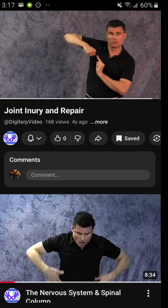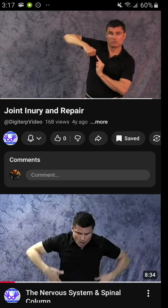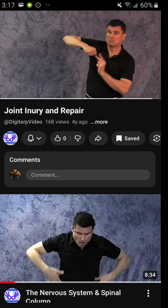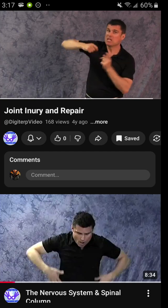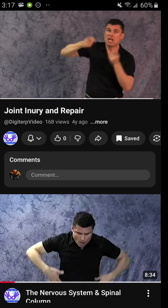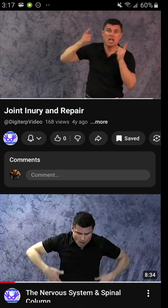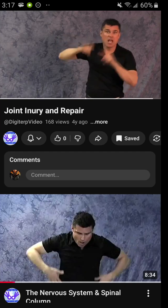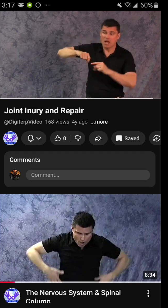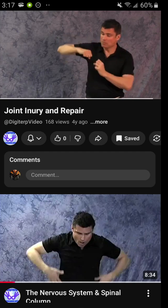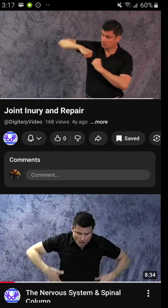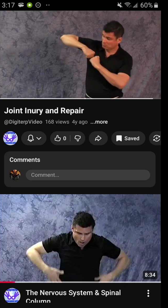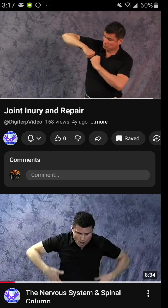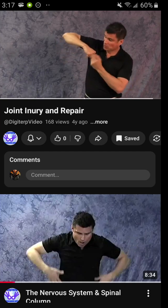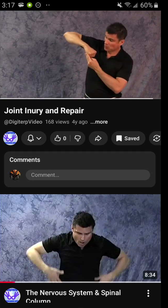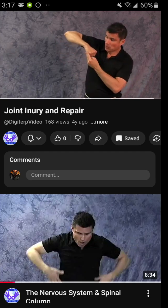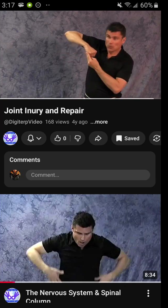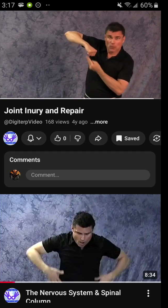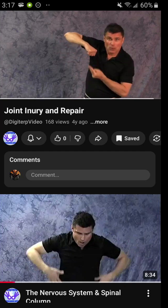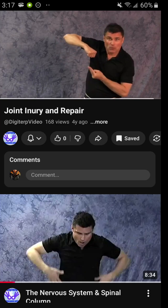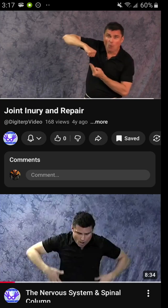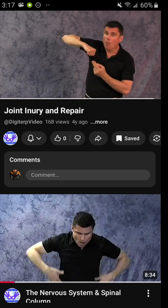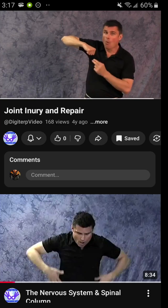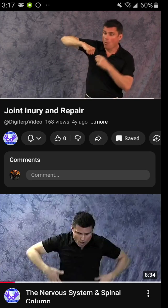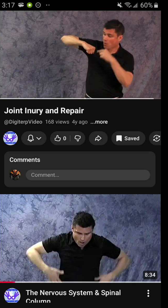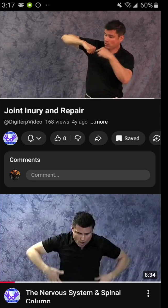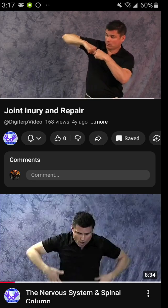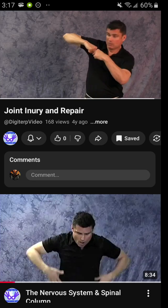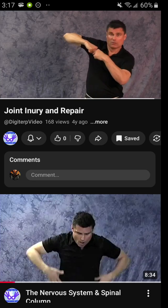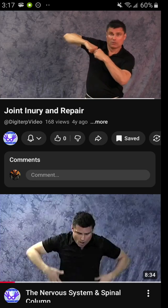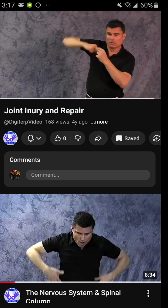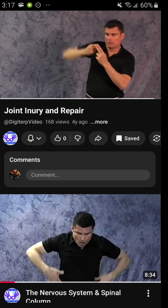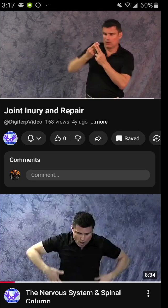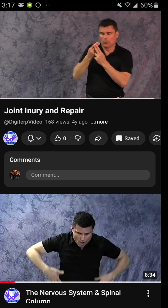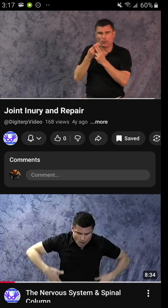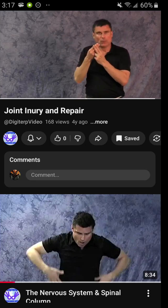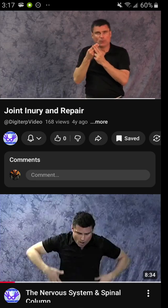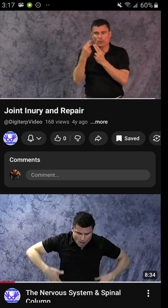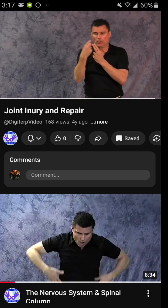versus two ligaments or more,